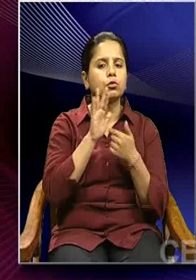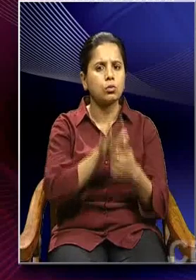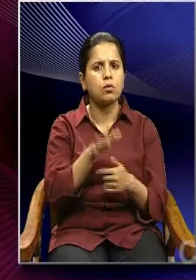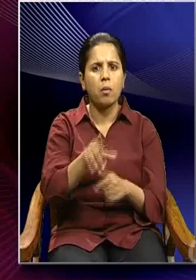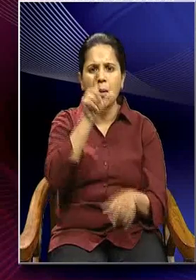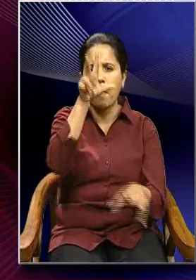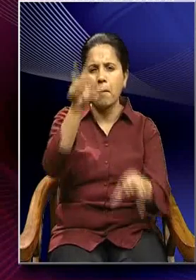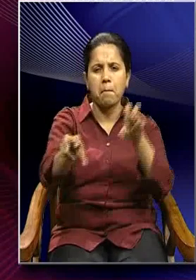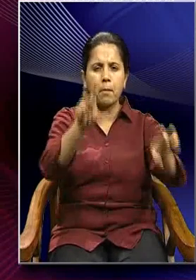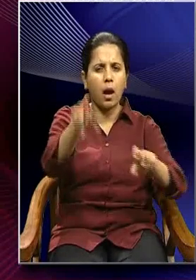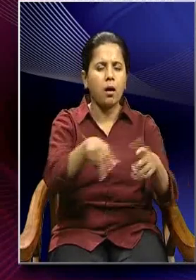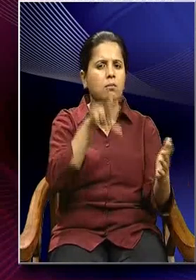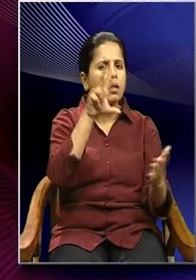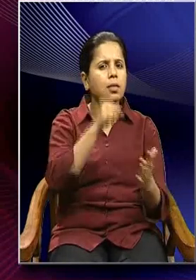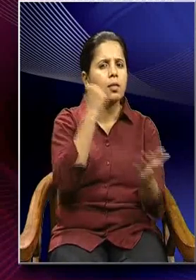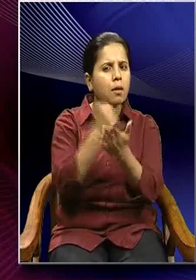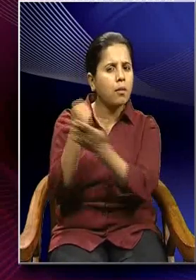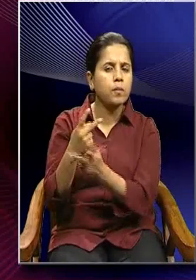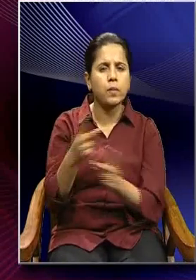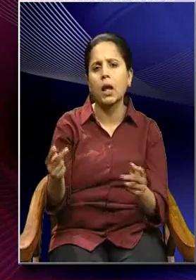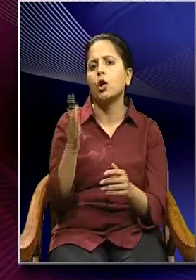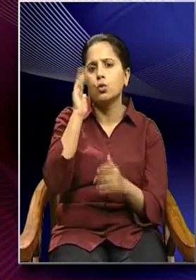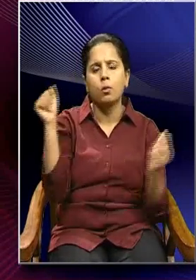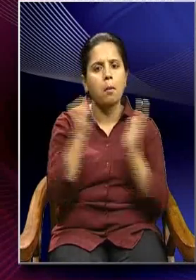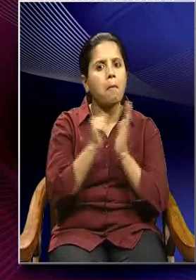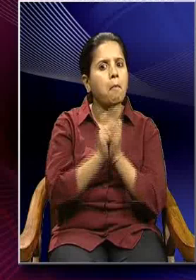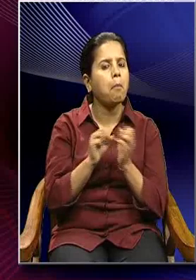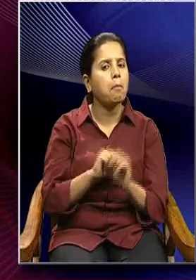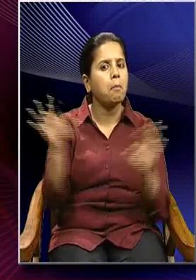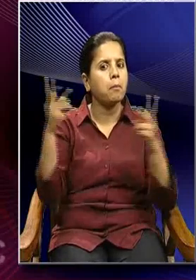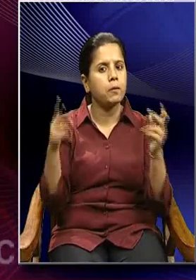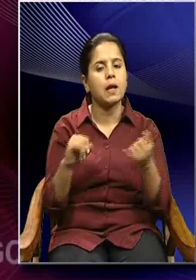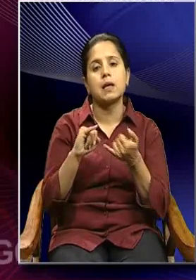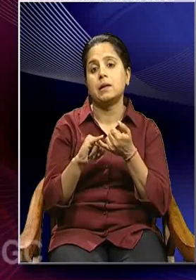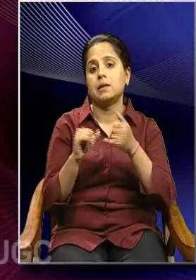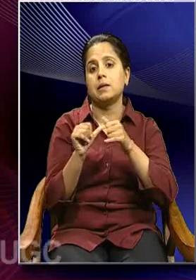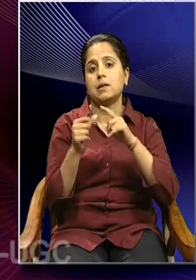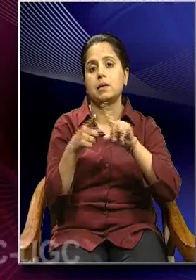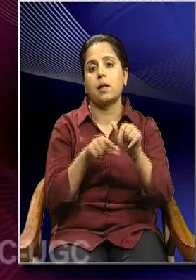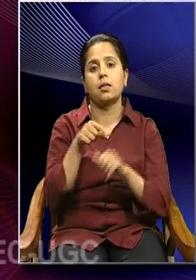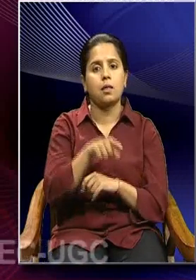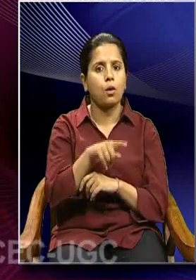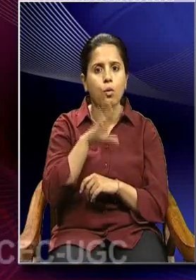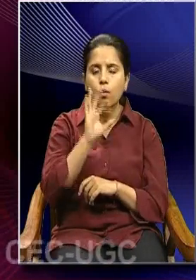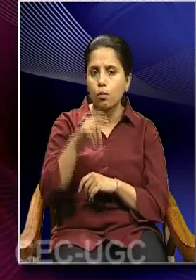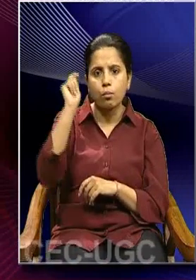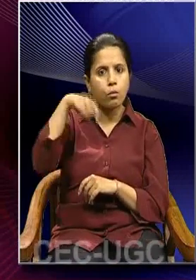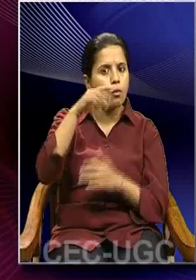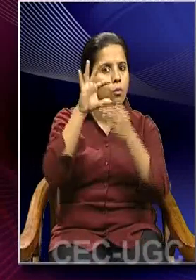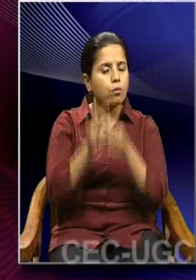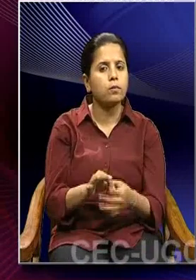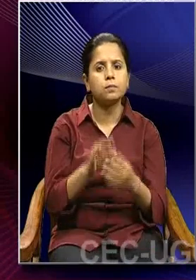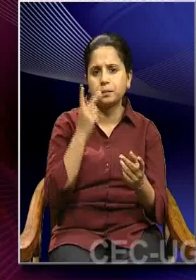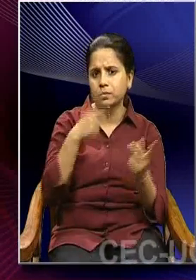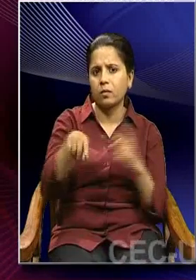raids, and it was being reported in several newspapers. And Satya definitely was a film which was dealing with the kind